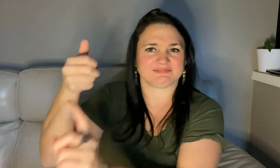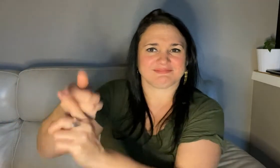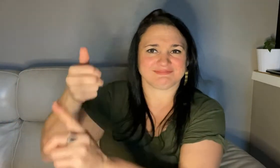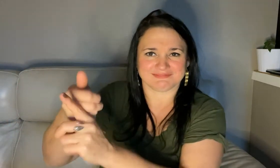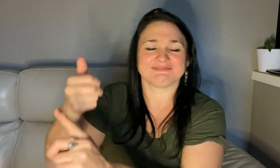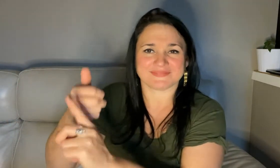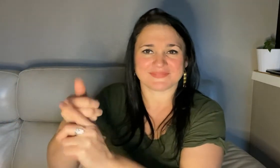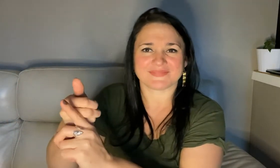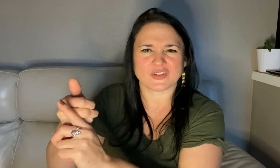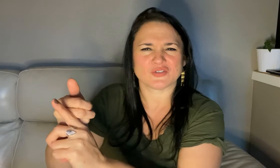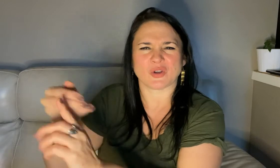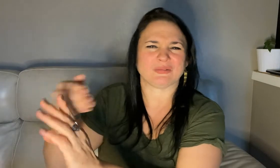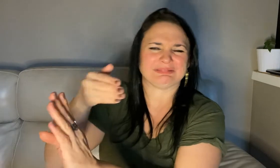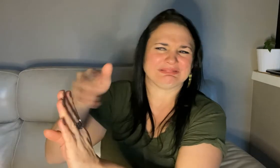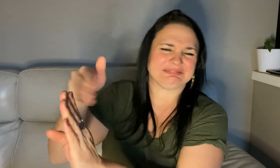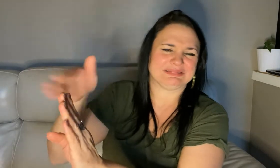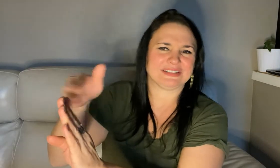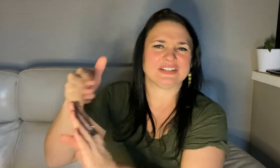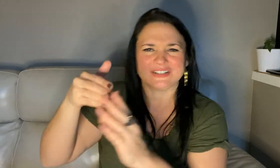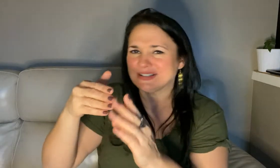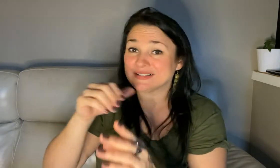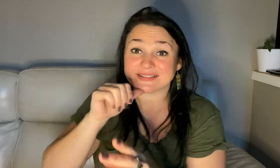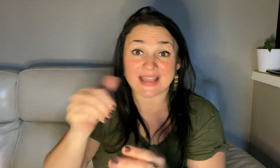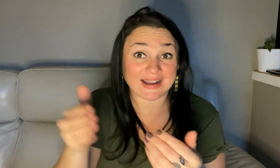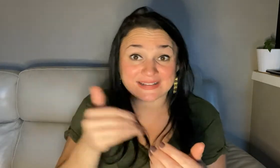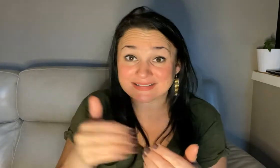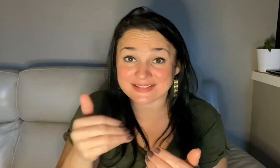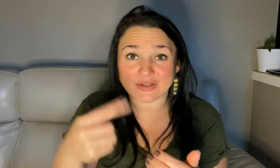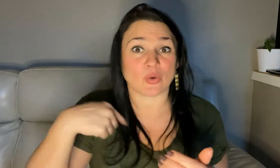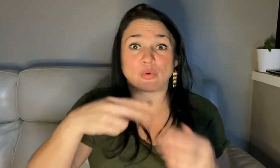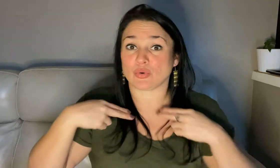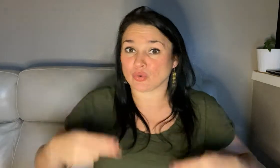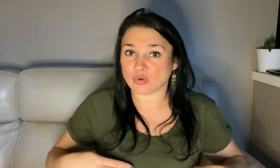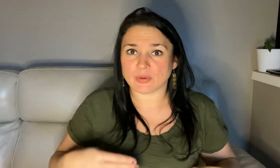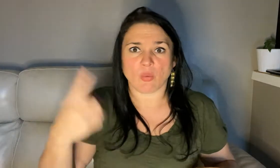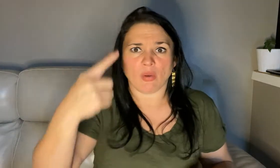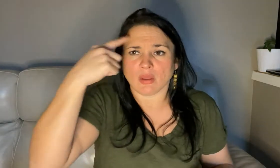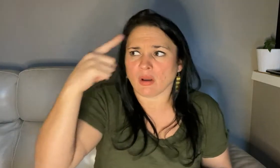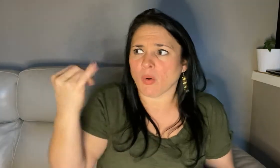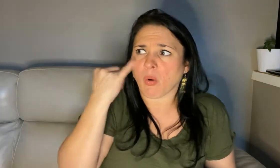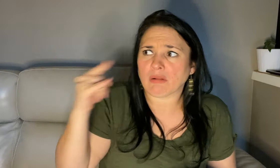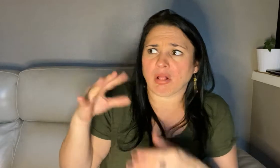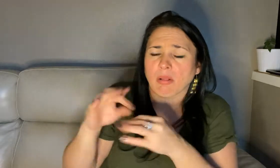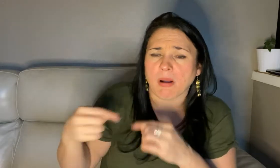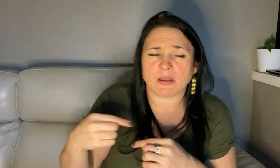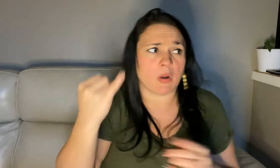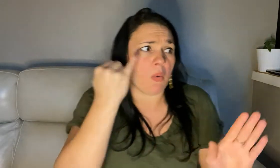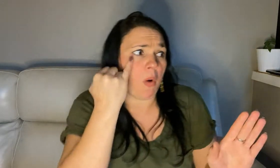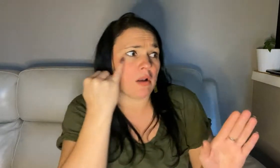it. They've probably got issues themselves. So release that. It's not yours. And it's not easy. We're human. And we're thinking, what